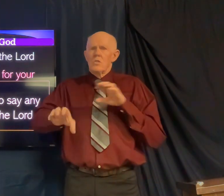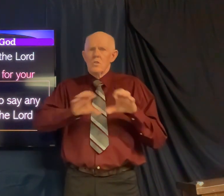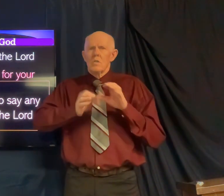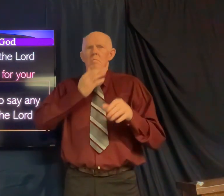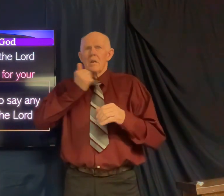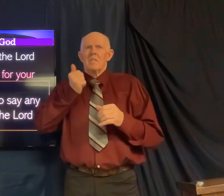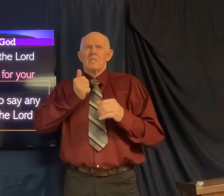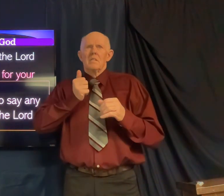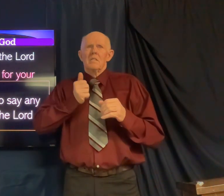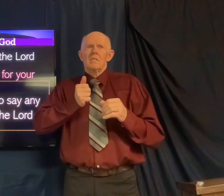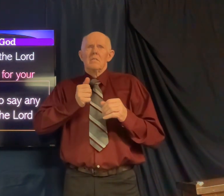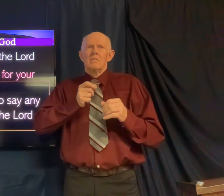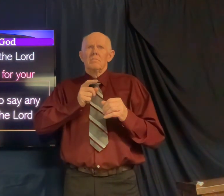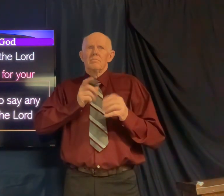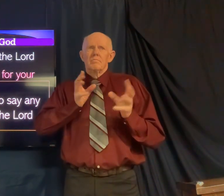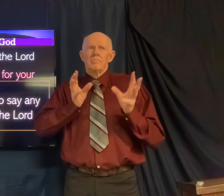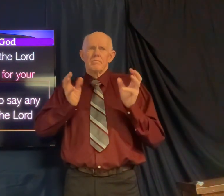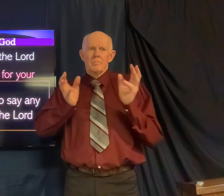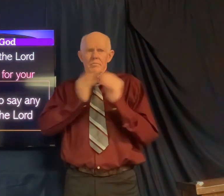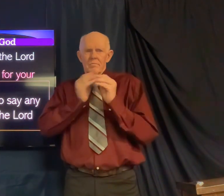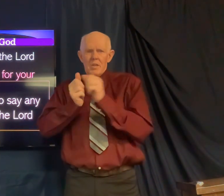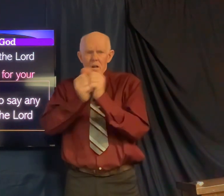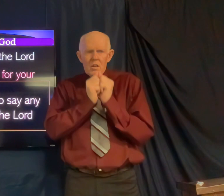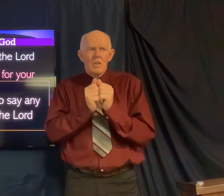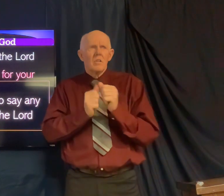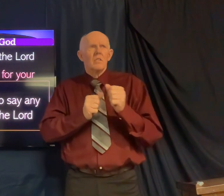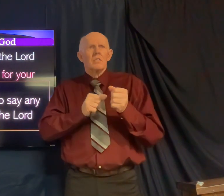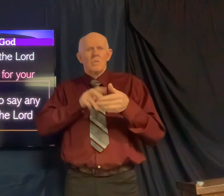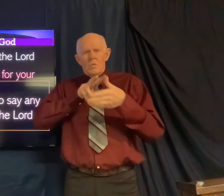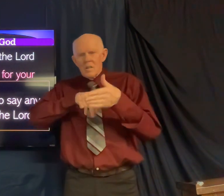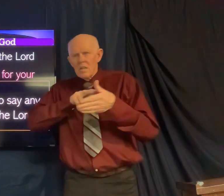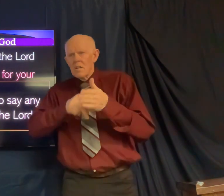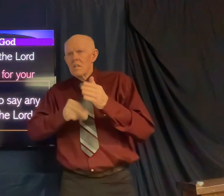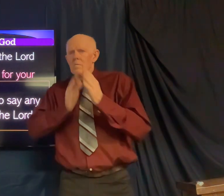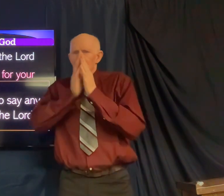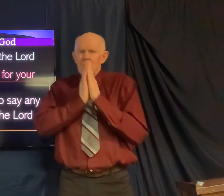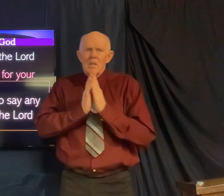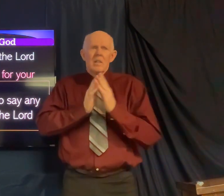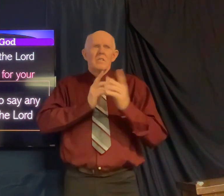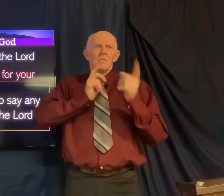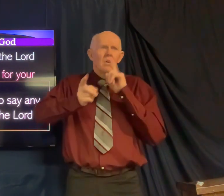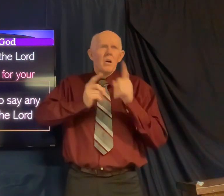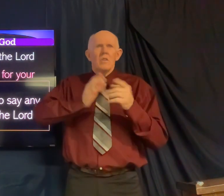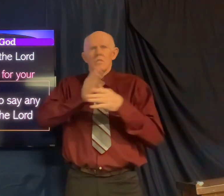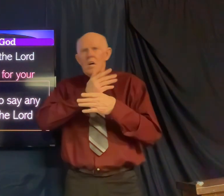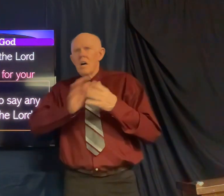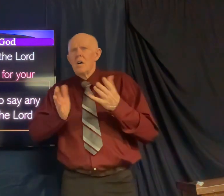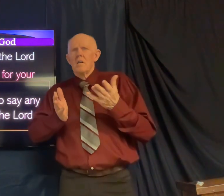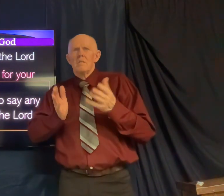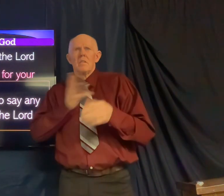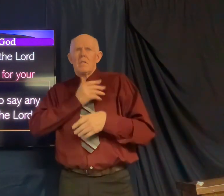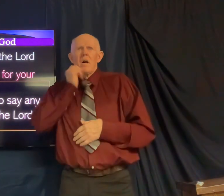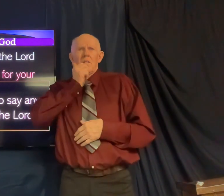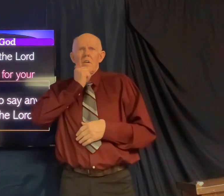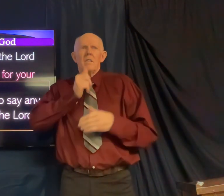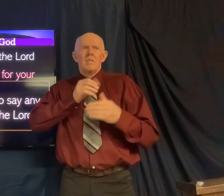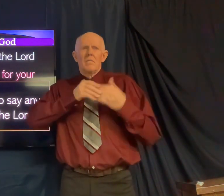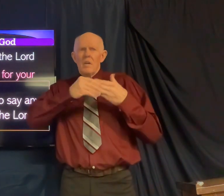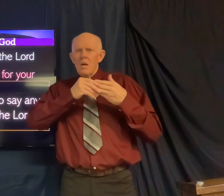Just say, I will do my best to go to meetings together, to read, to pray, to share.